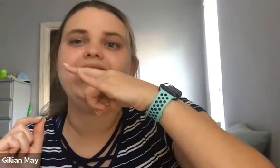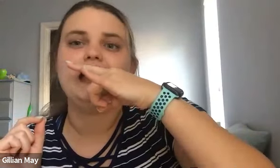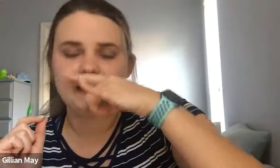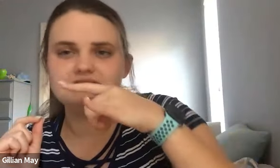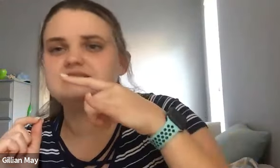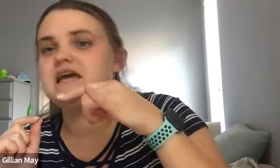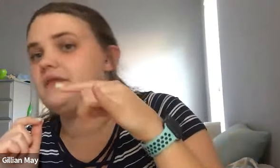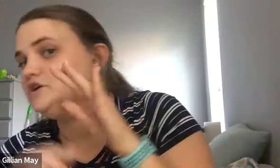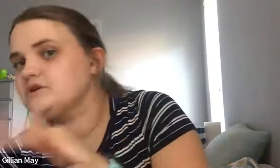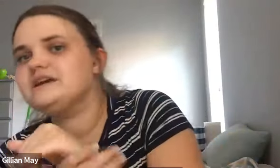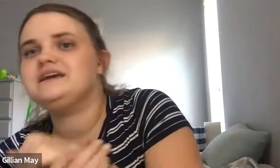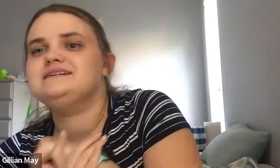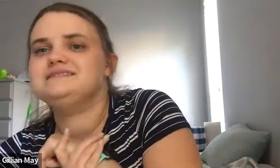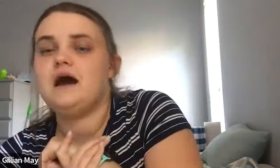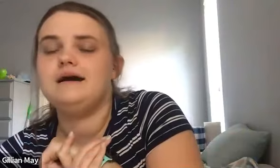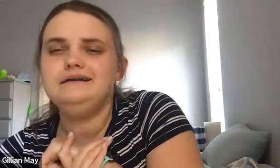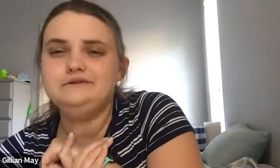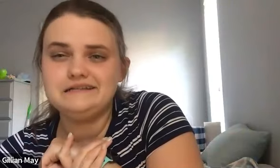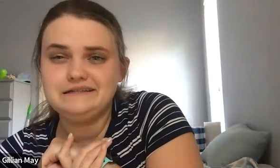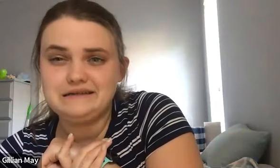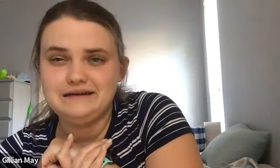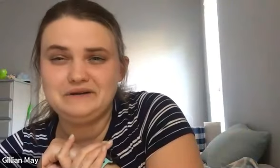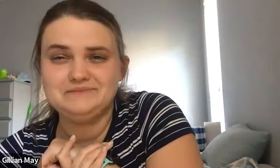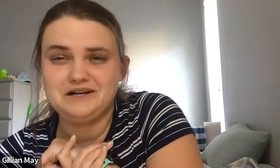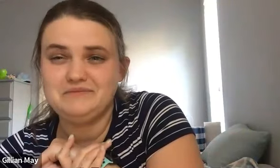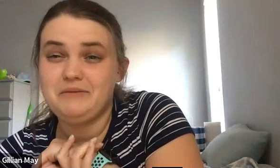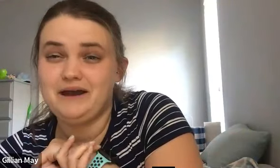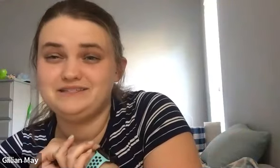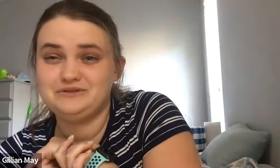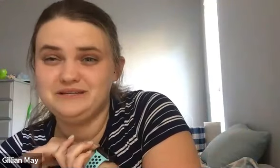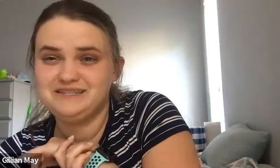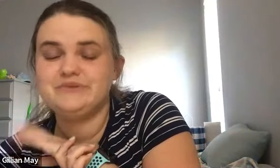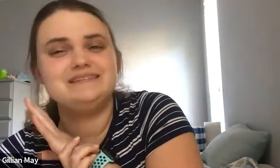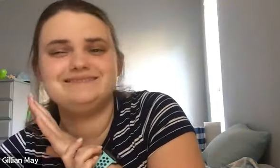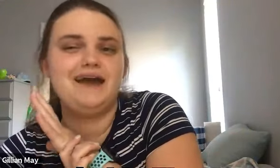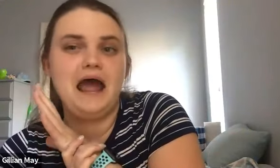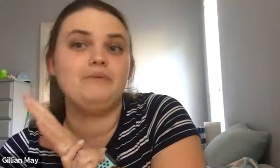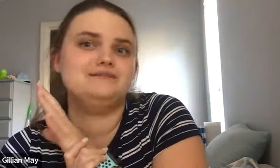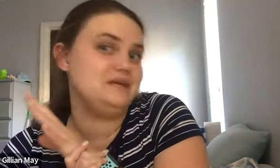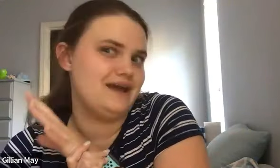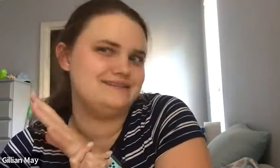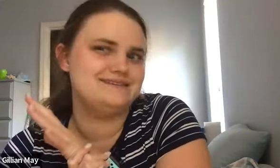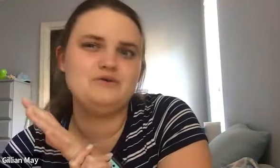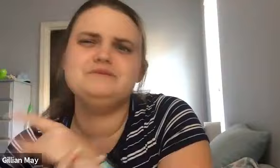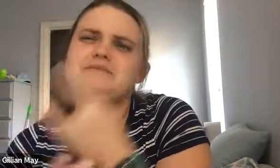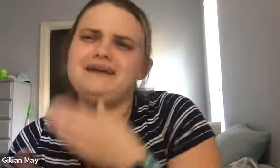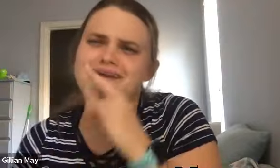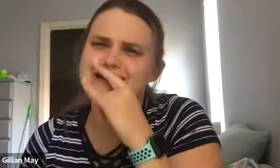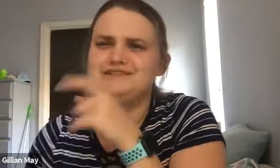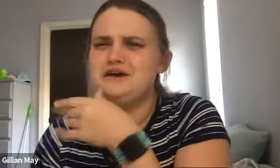And that's like saying like your kids. I do tend to sign it when I'm talking about my students, but that's kind of how I speak as is. I always be like, my kids, I